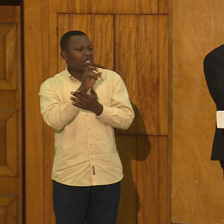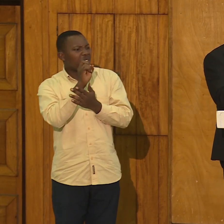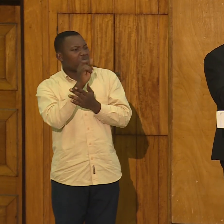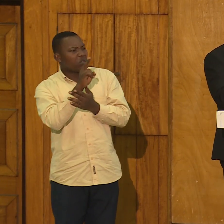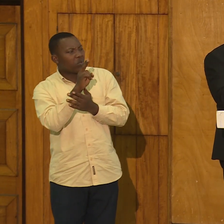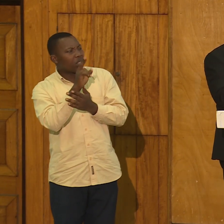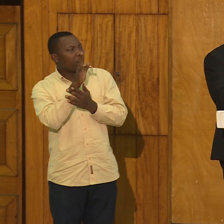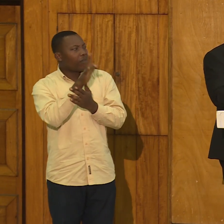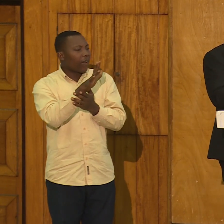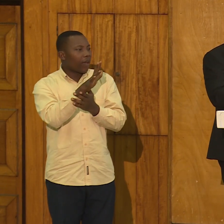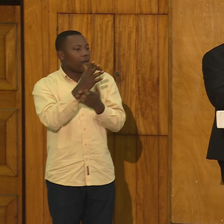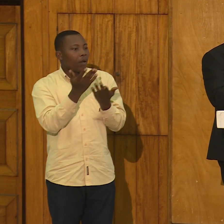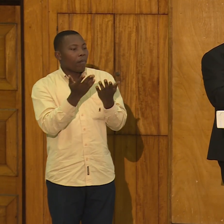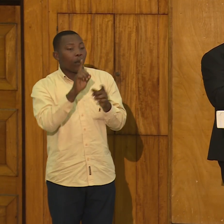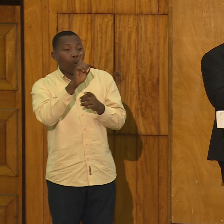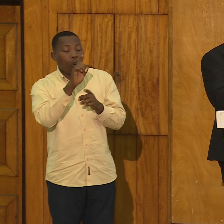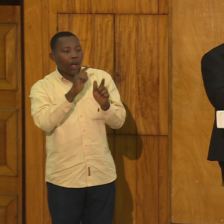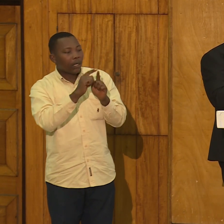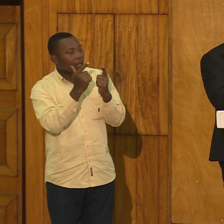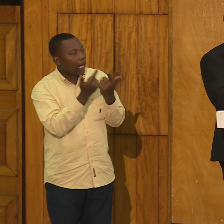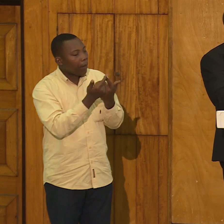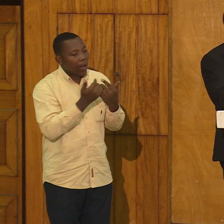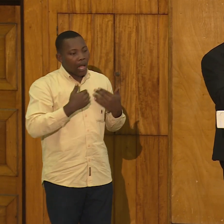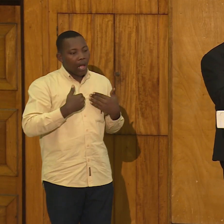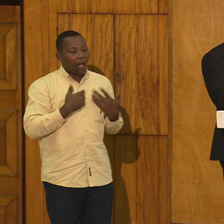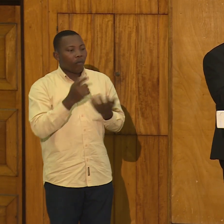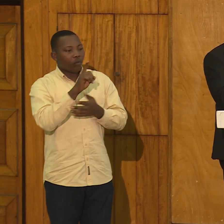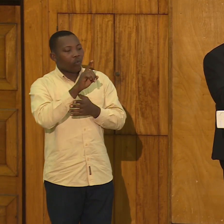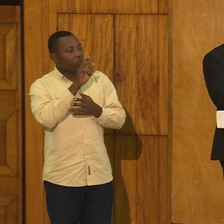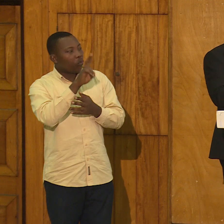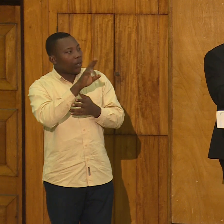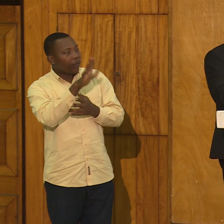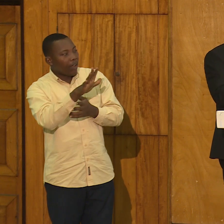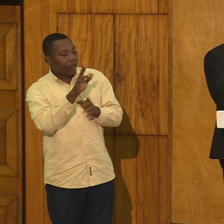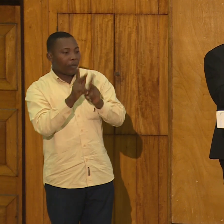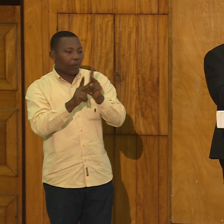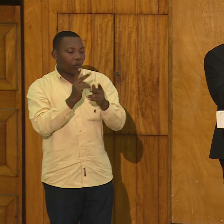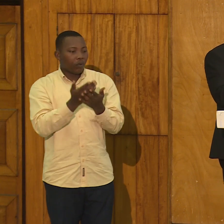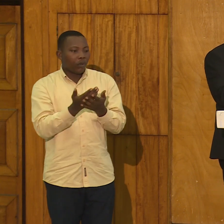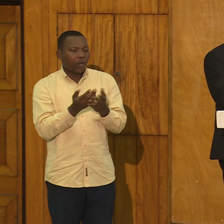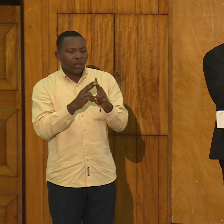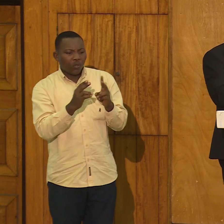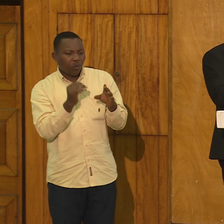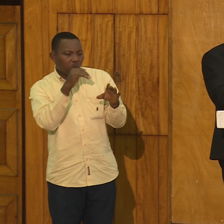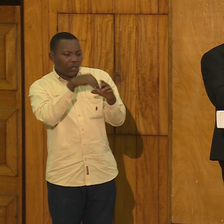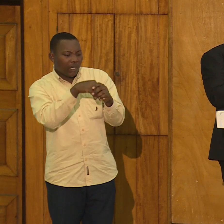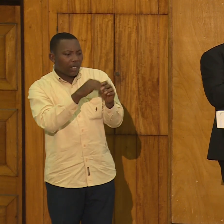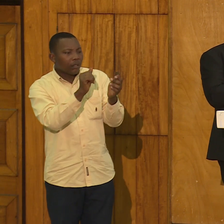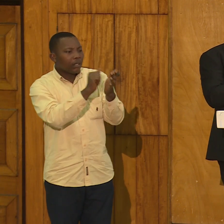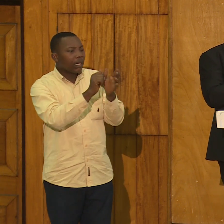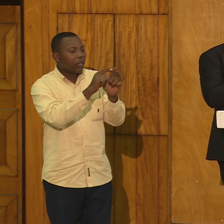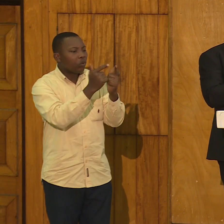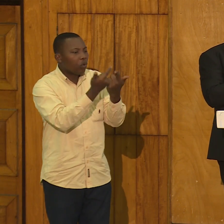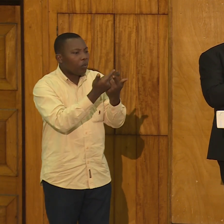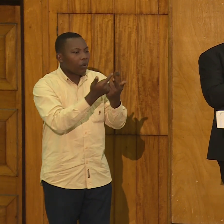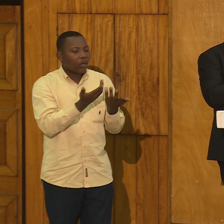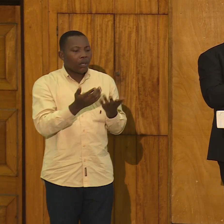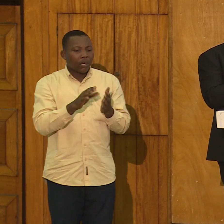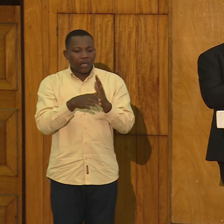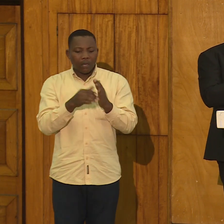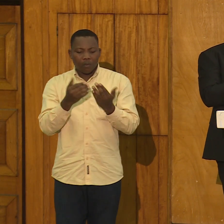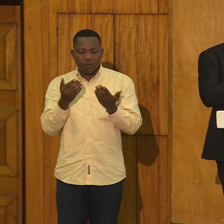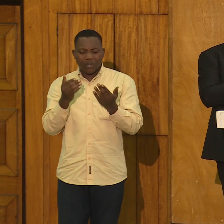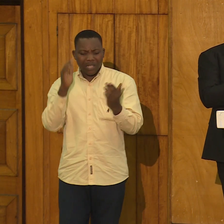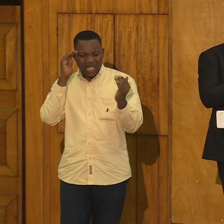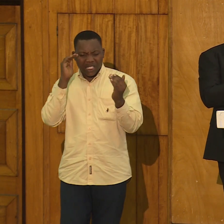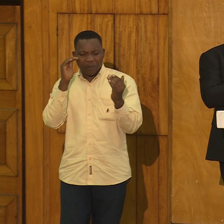one club. It's 25 young people, but within that club, we then expect diffusion